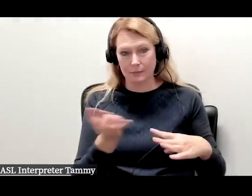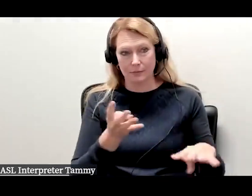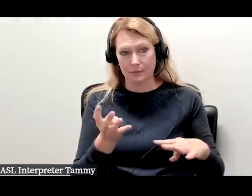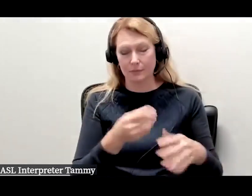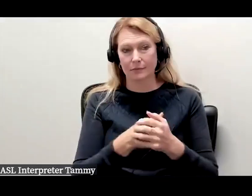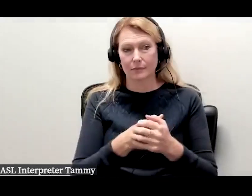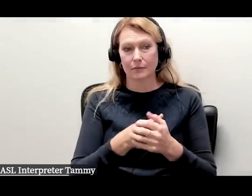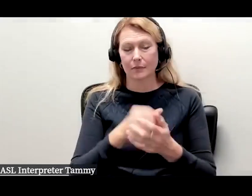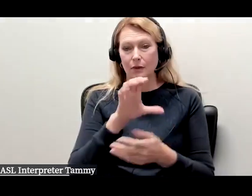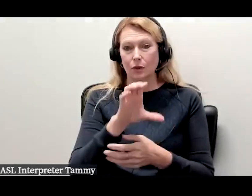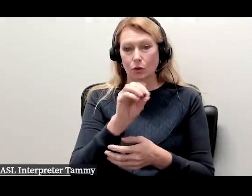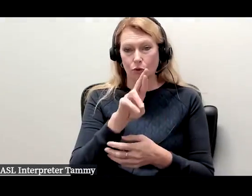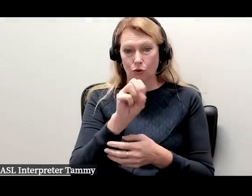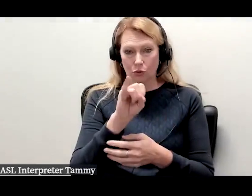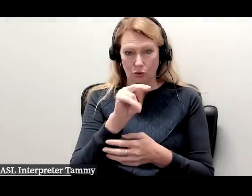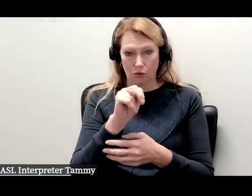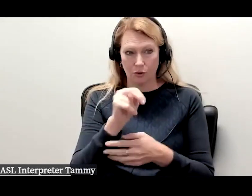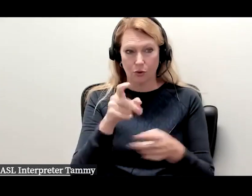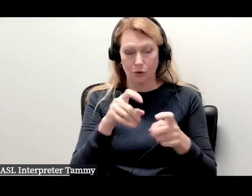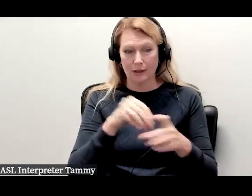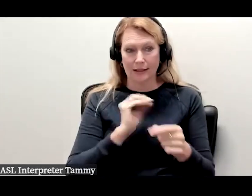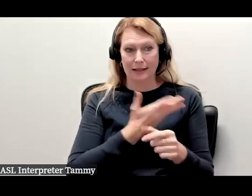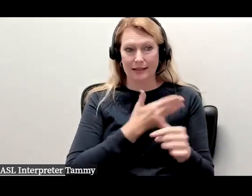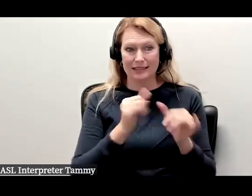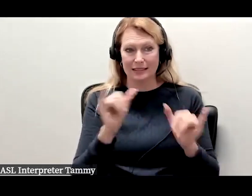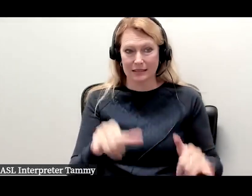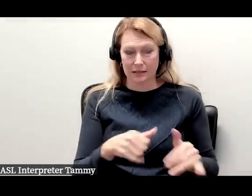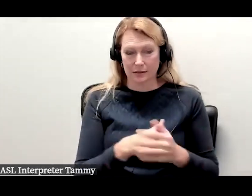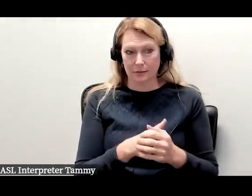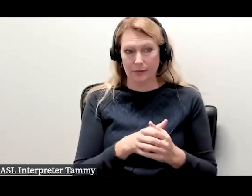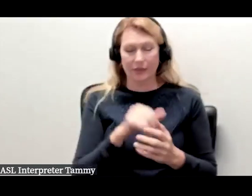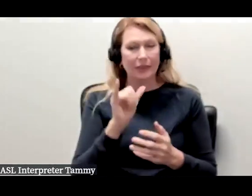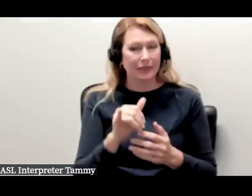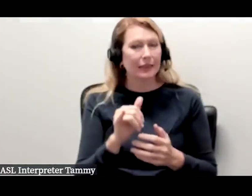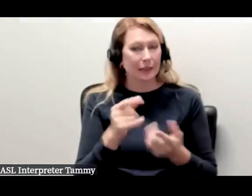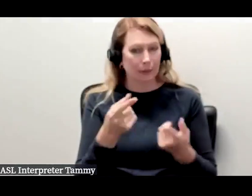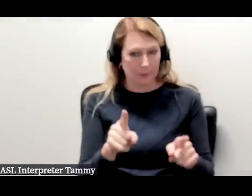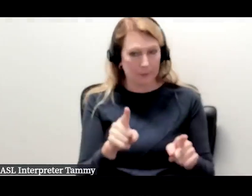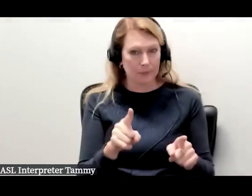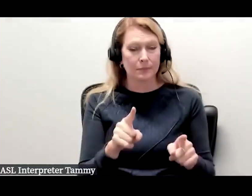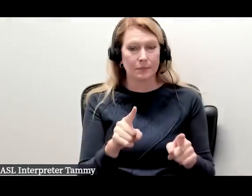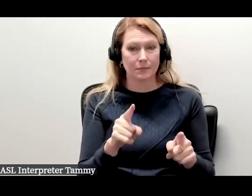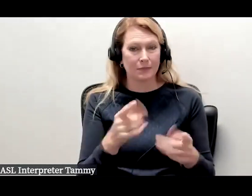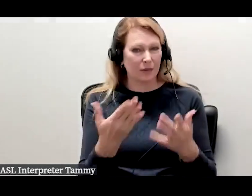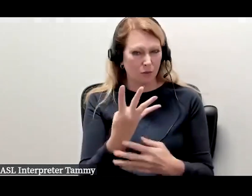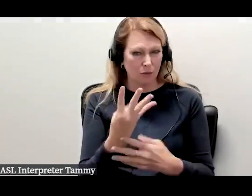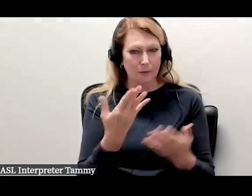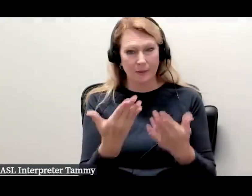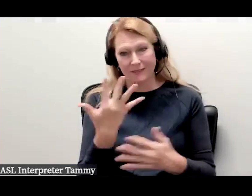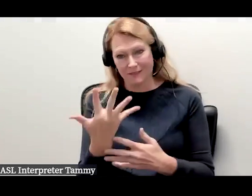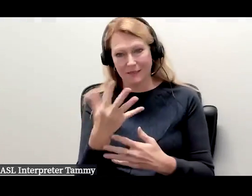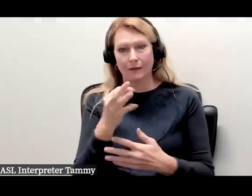control into our system. That happened with, we're reasonably sure, at least 4, maybe 5 of those